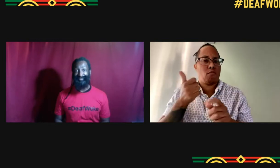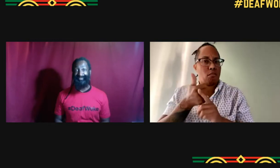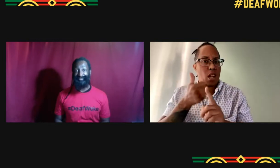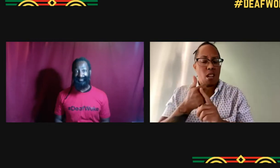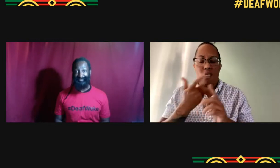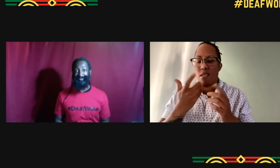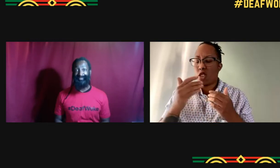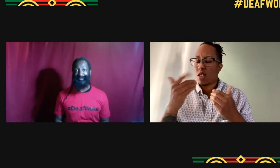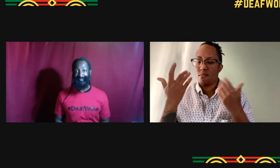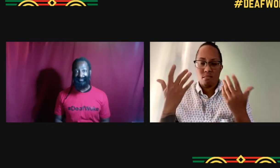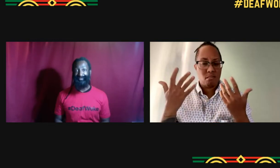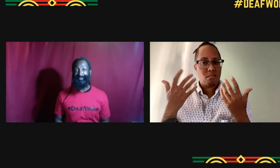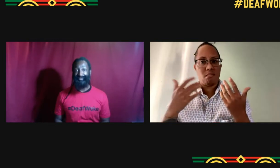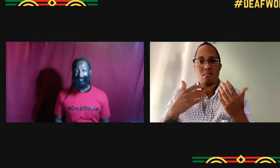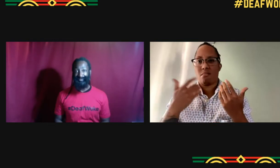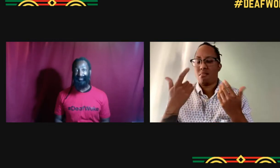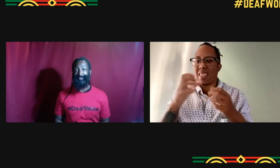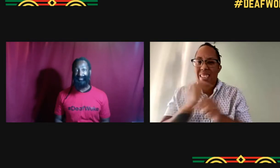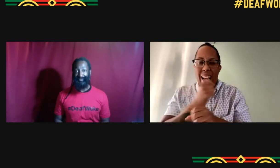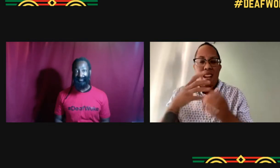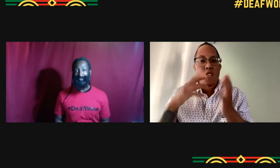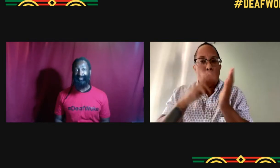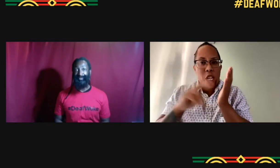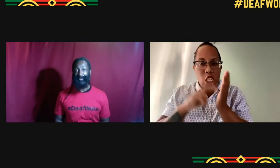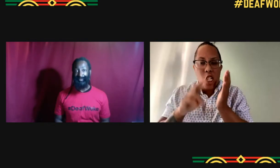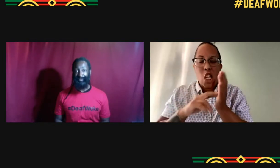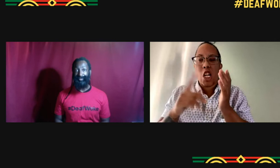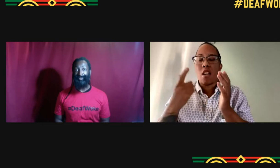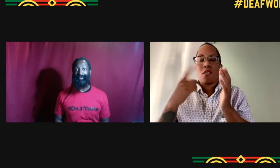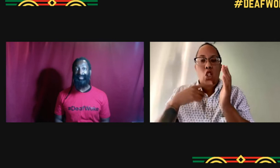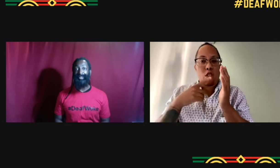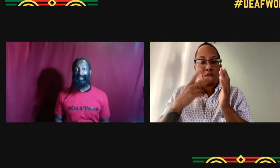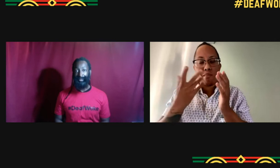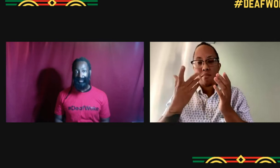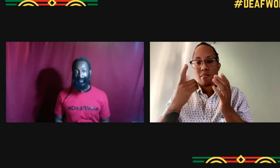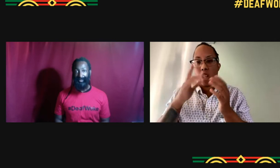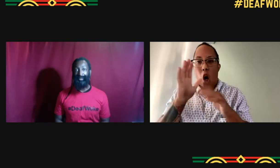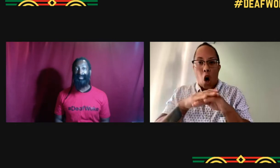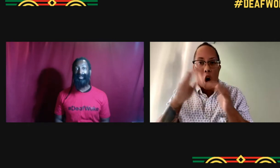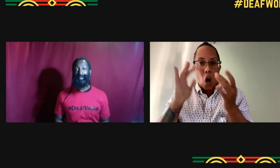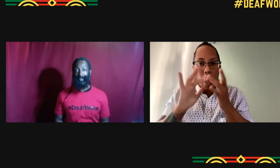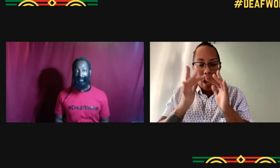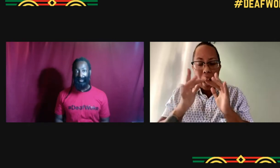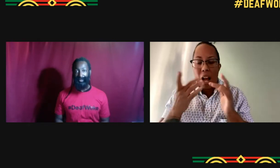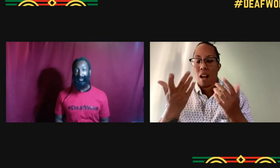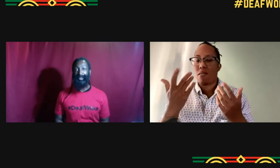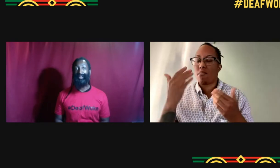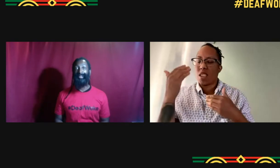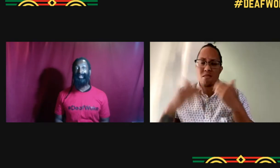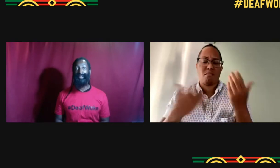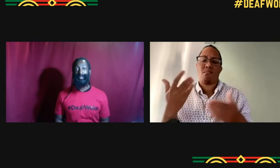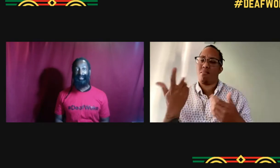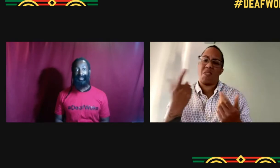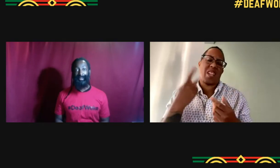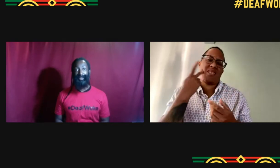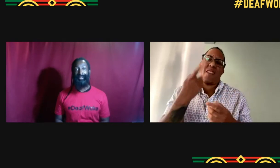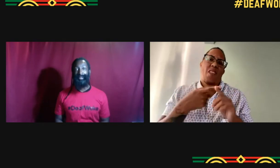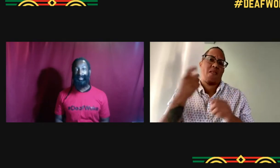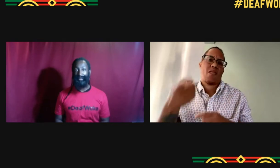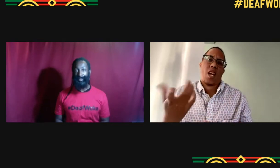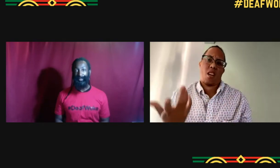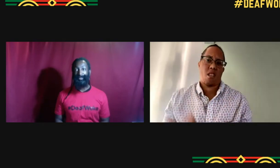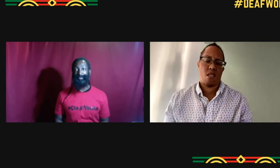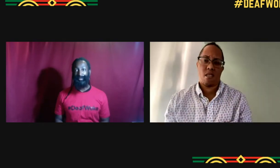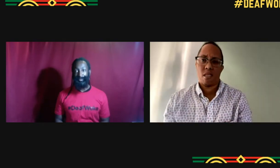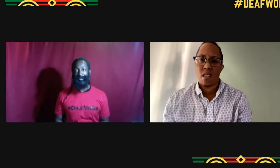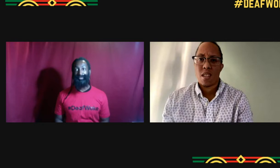fine. There's not pressure. Don't pressure yourself. Do your research. Look for the